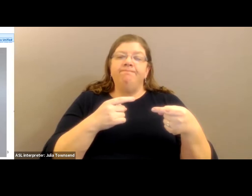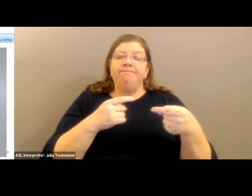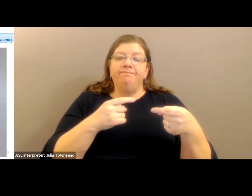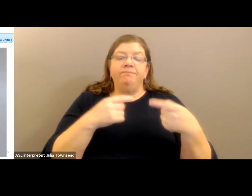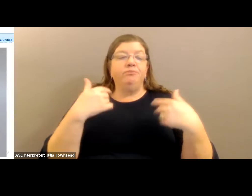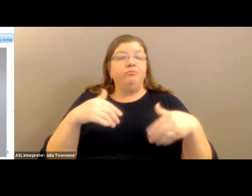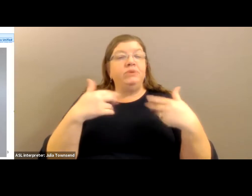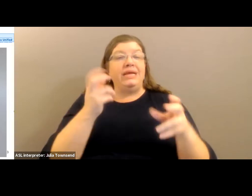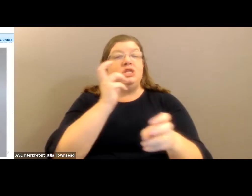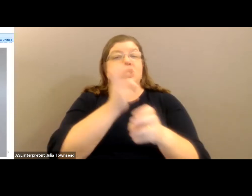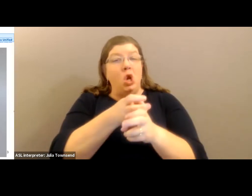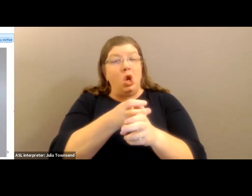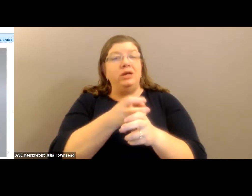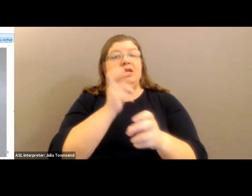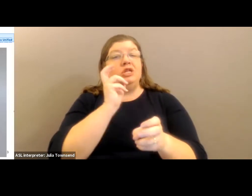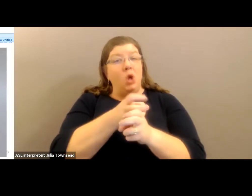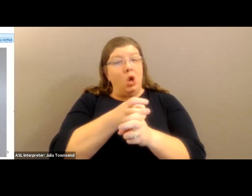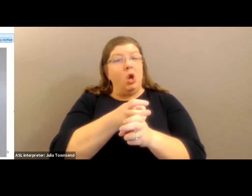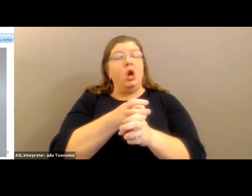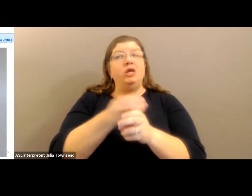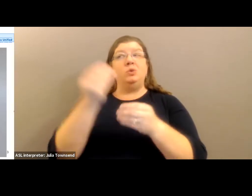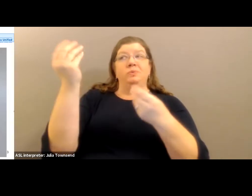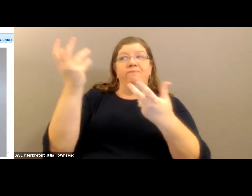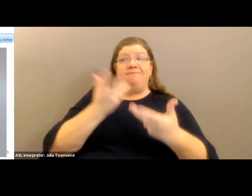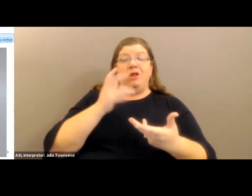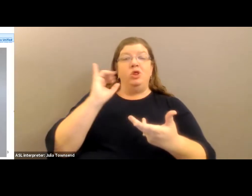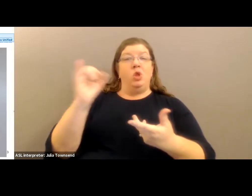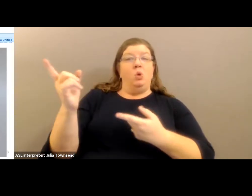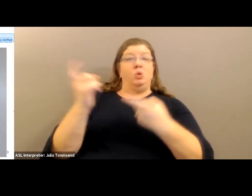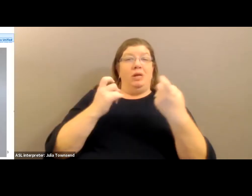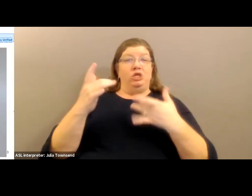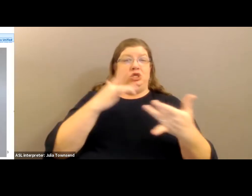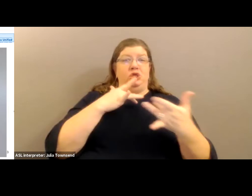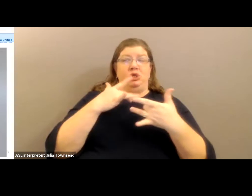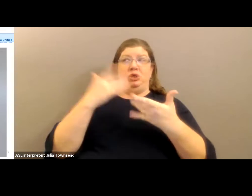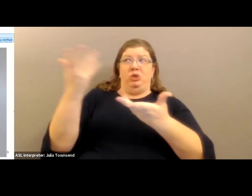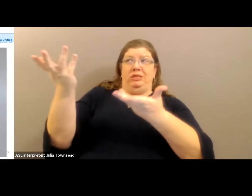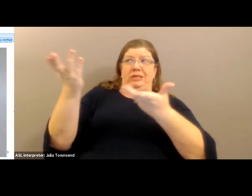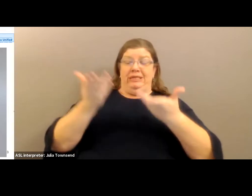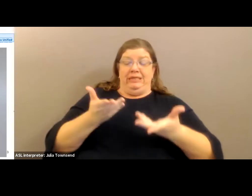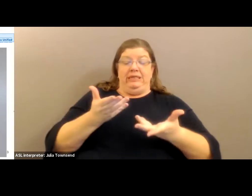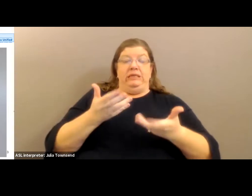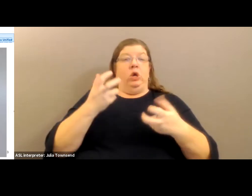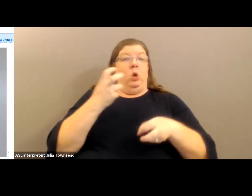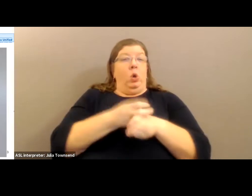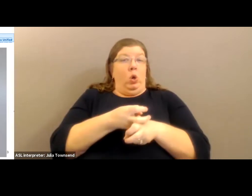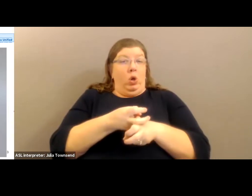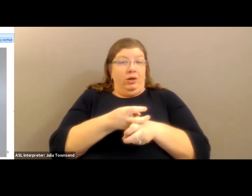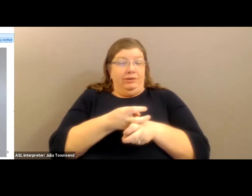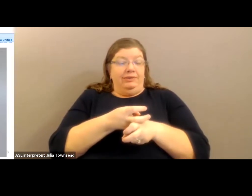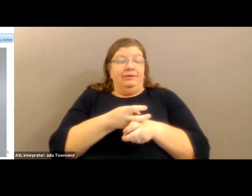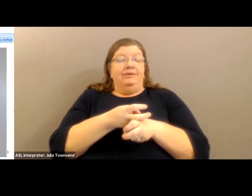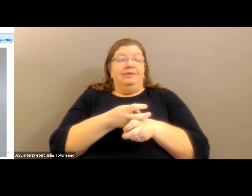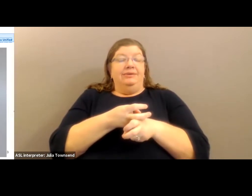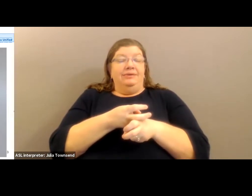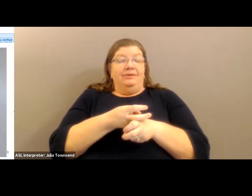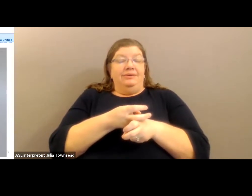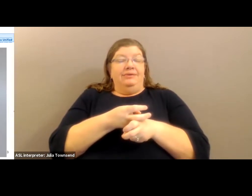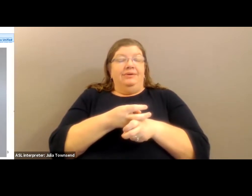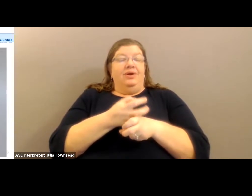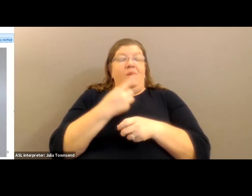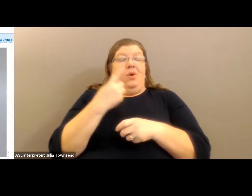It's hard. It's hard to take those questions and concerns because I always go back to what's